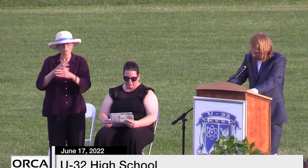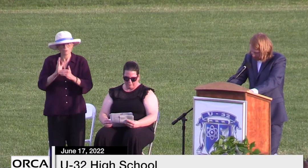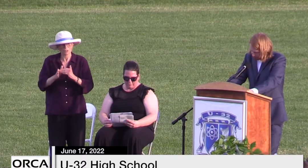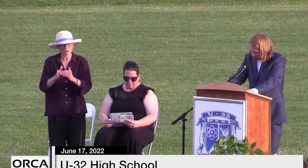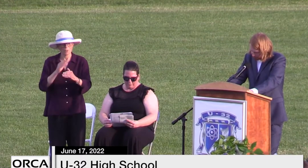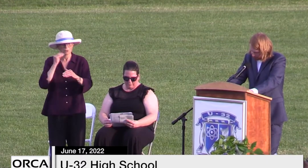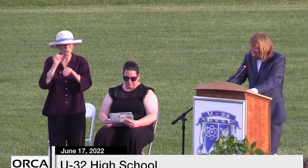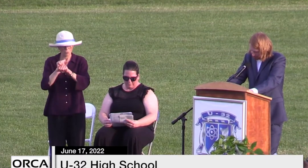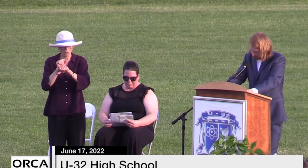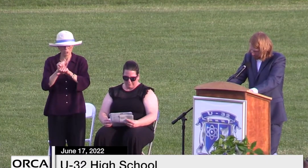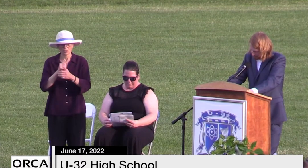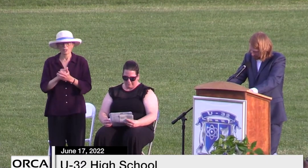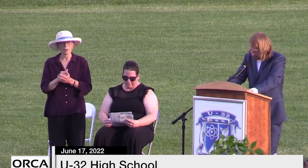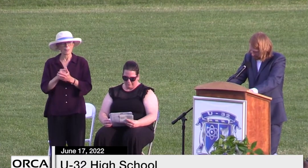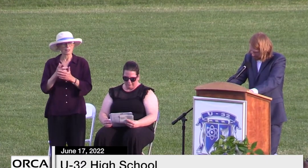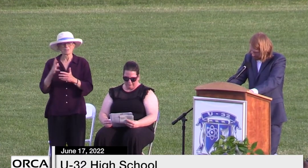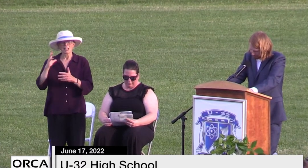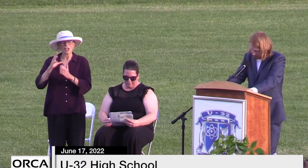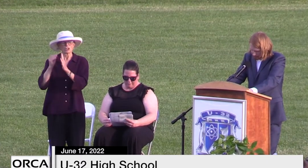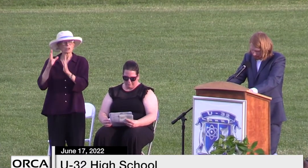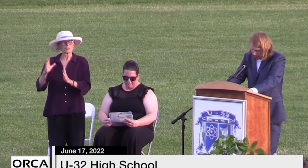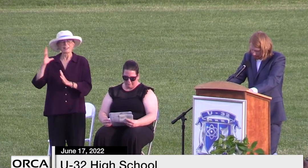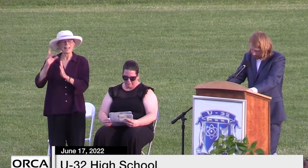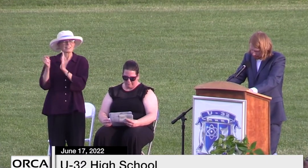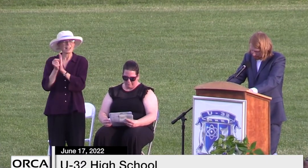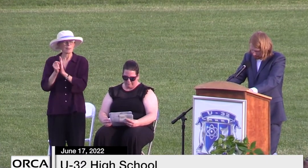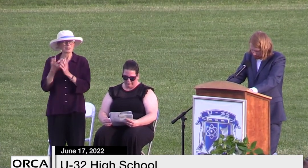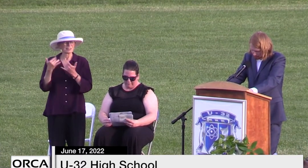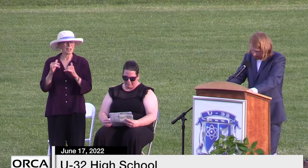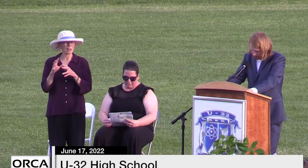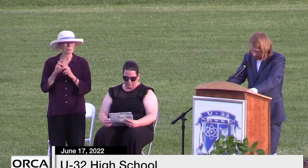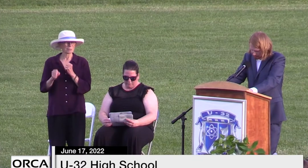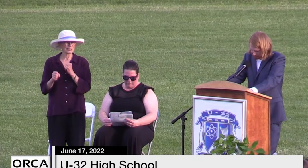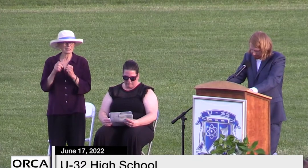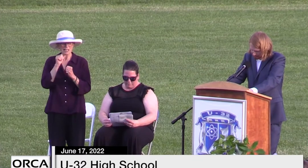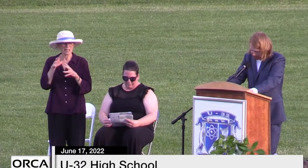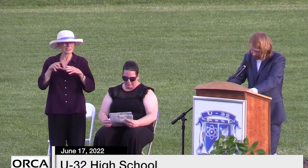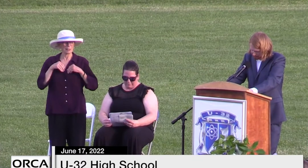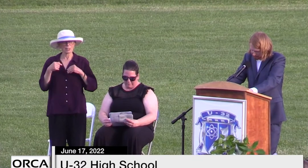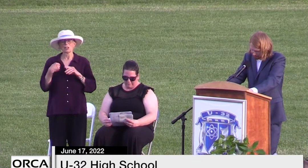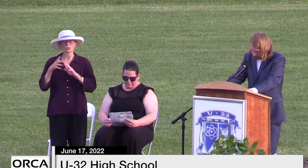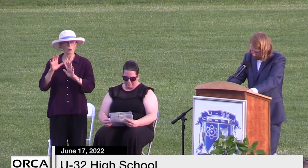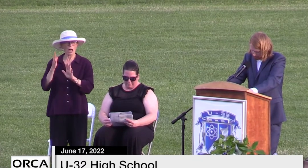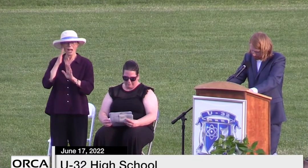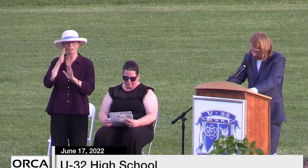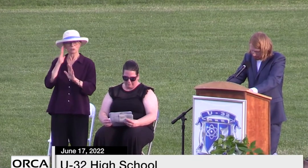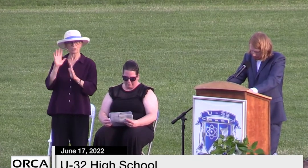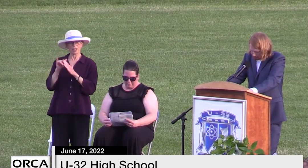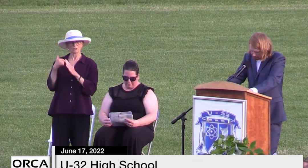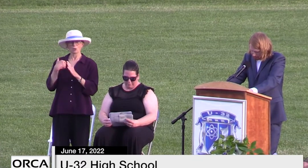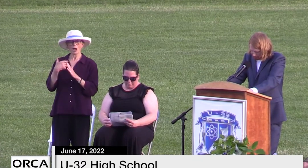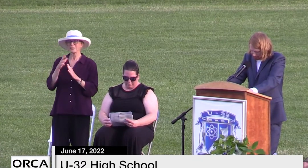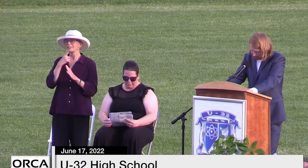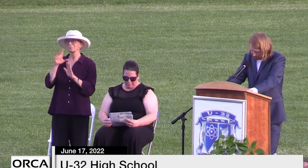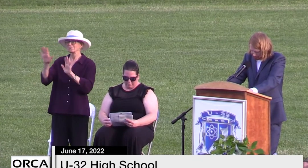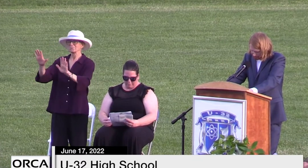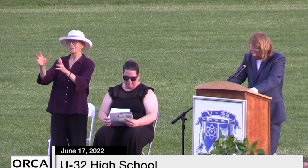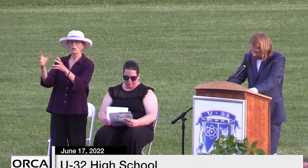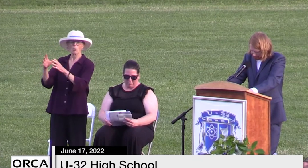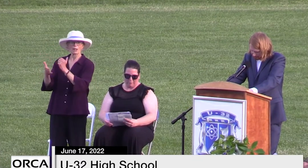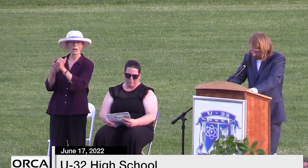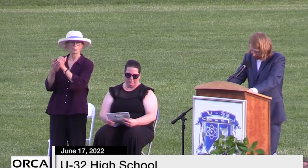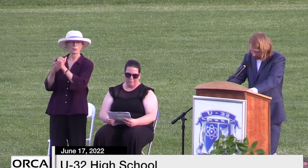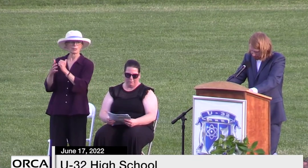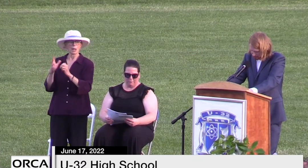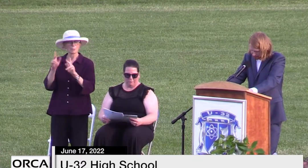time, students weren't as accepting as they are now. I knew that, so I declined the assistance of my 504. When people asked if my hand